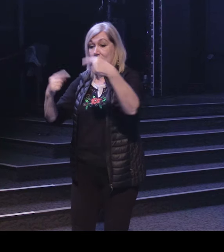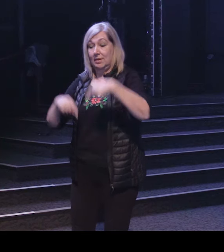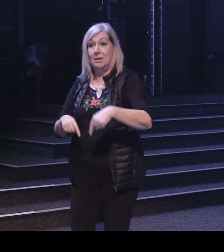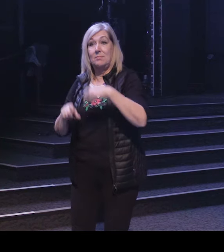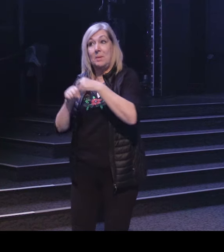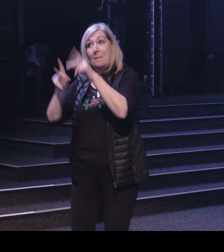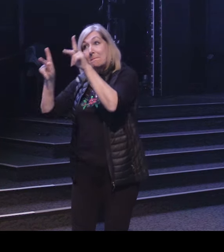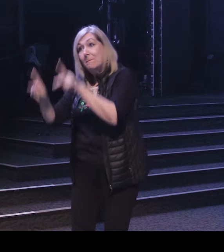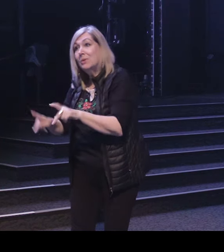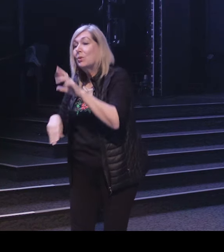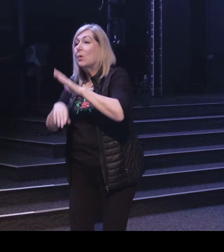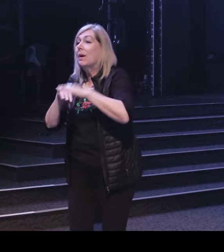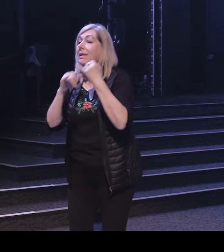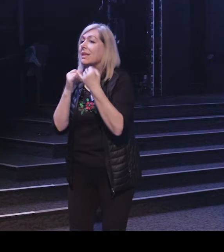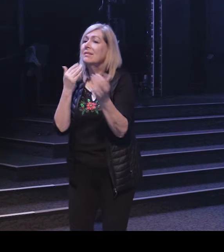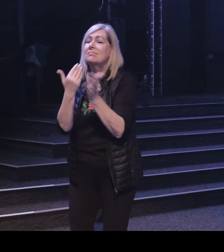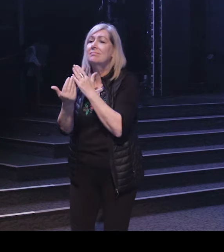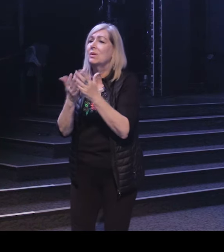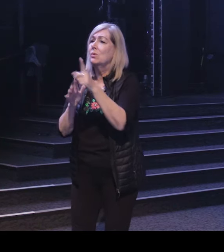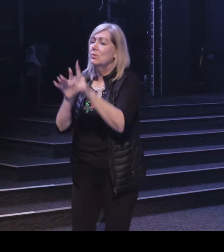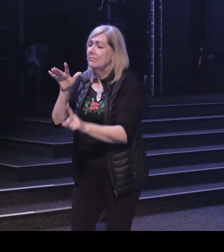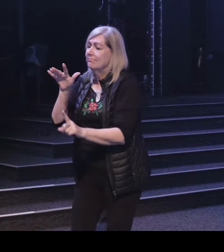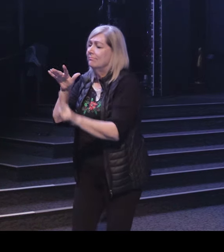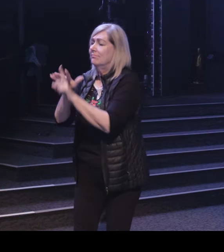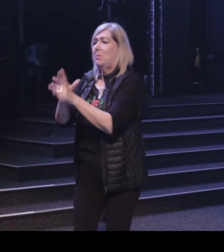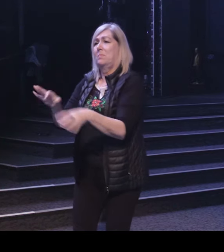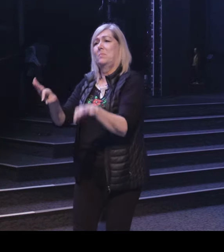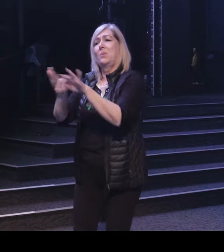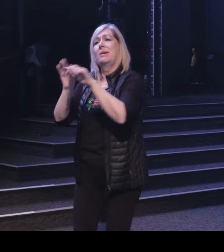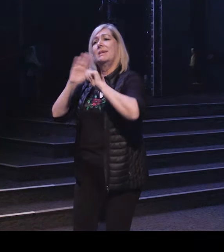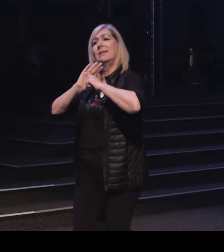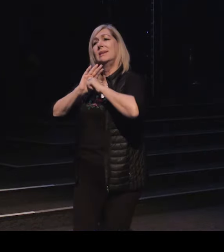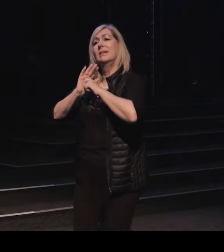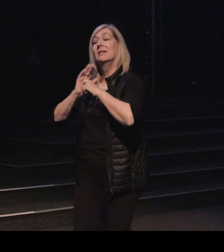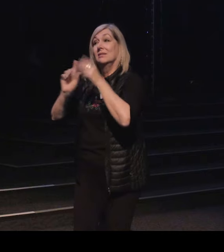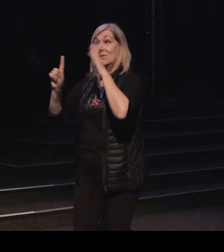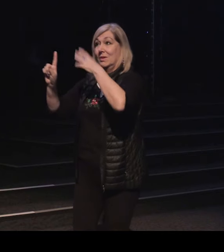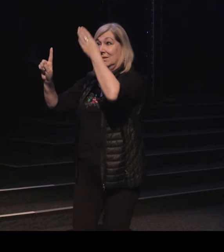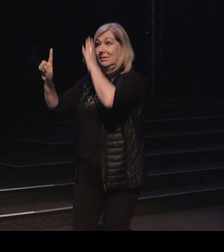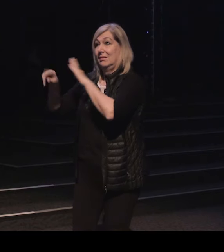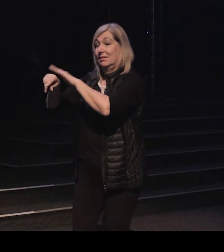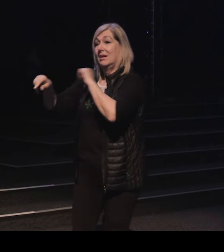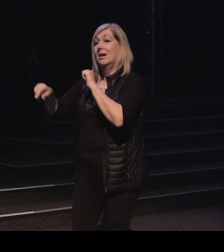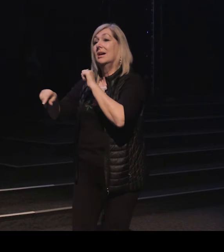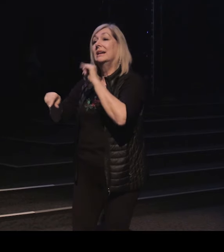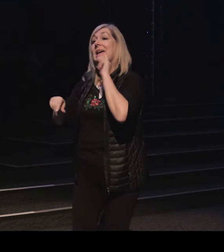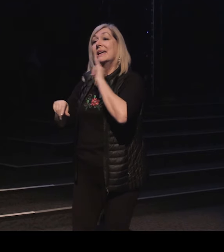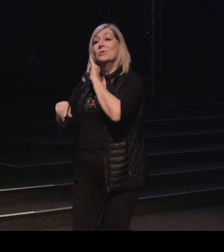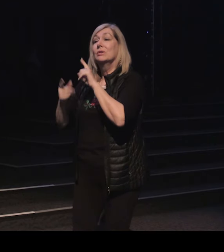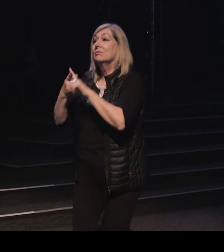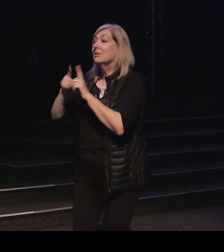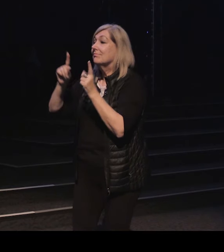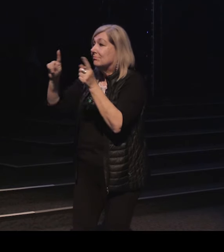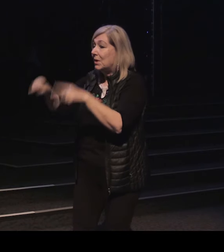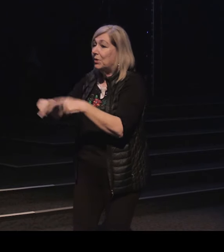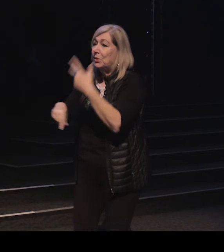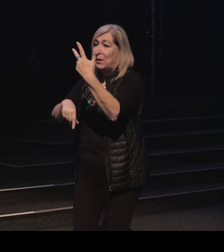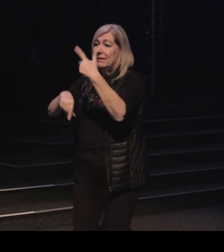online, but attend the first conference. God called Israel to come together three times a year. He